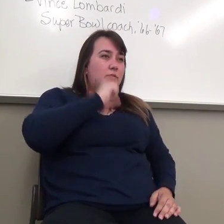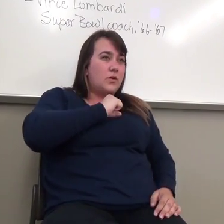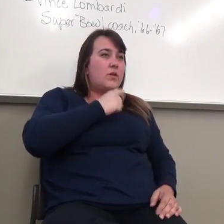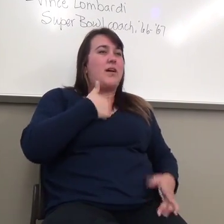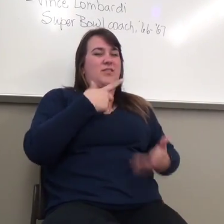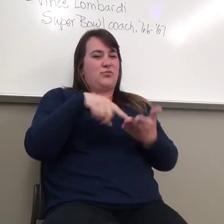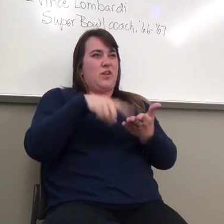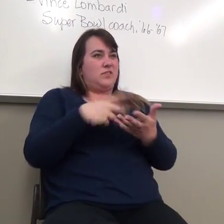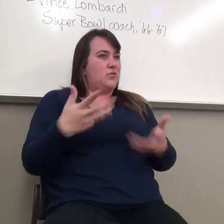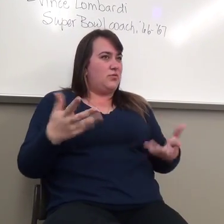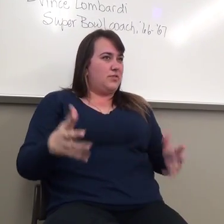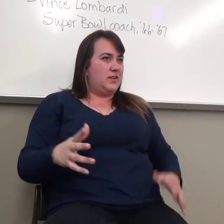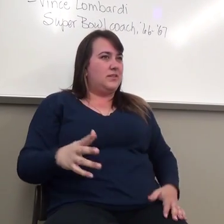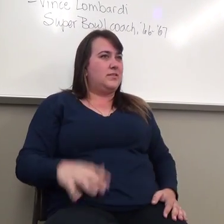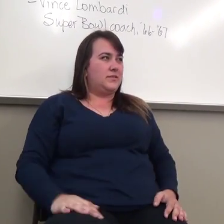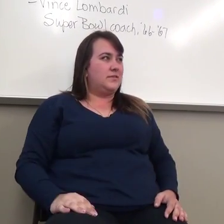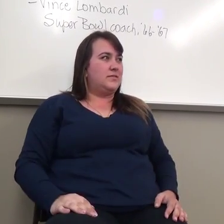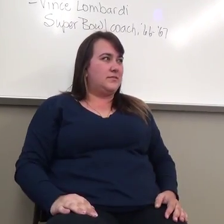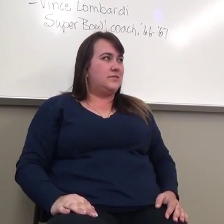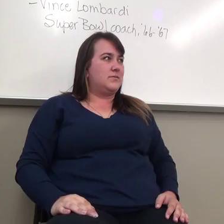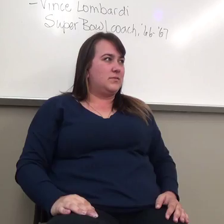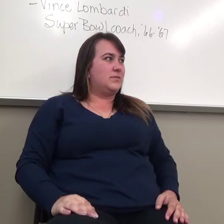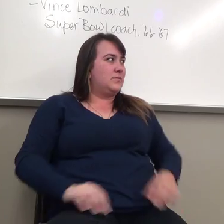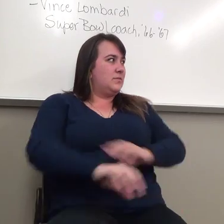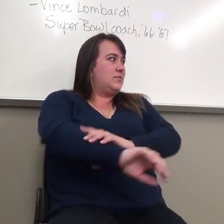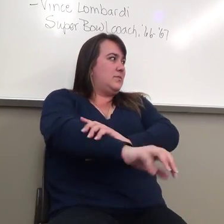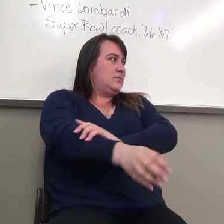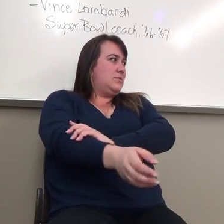them. Okay.